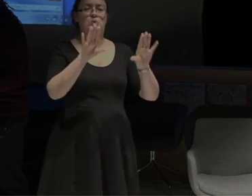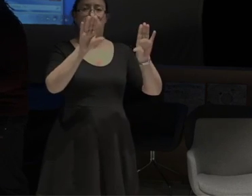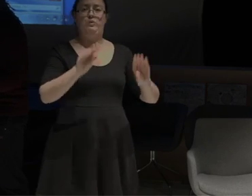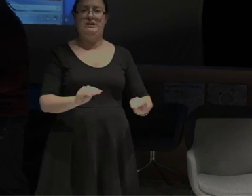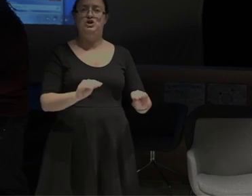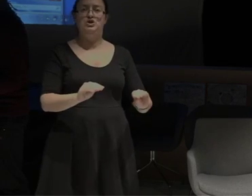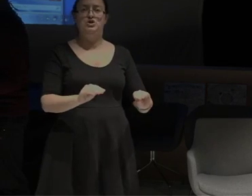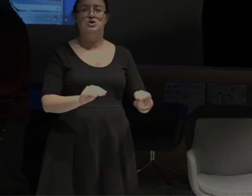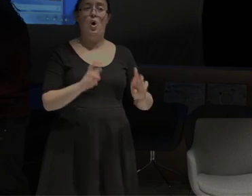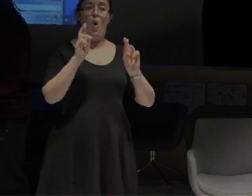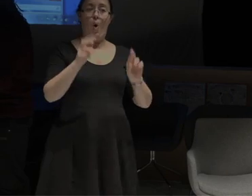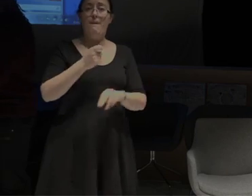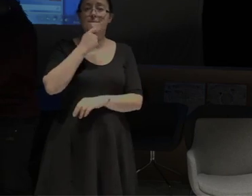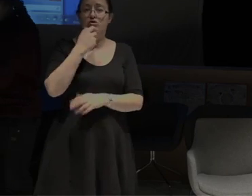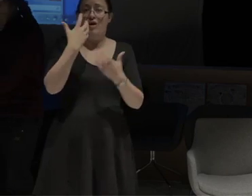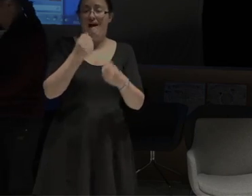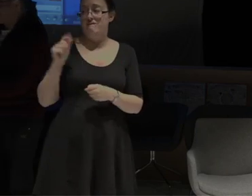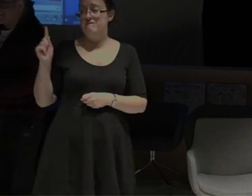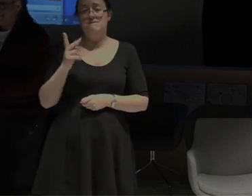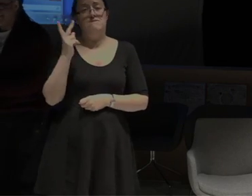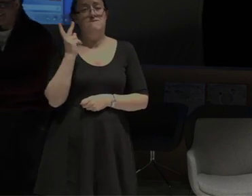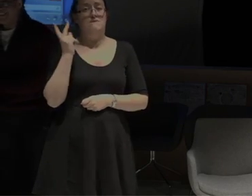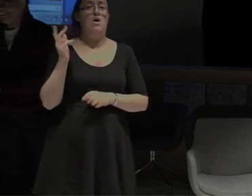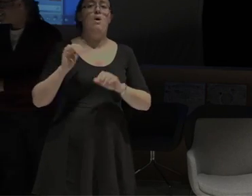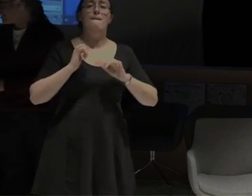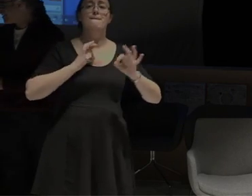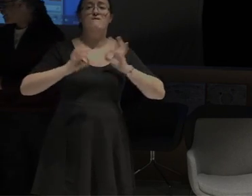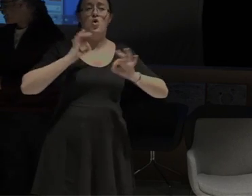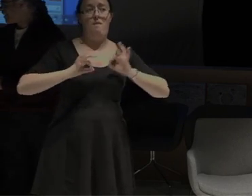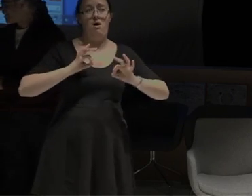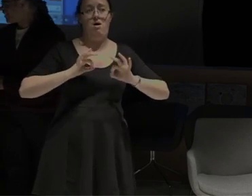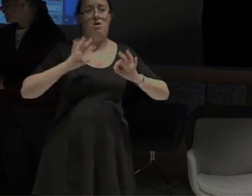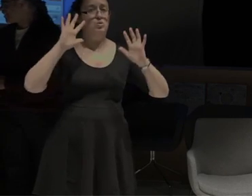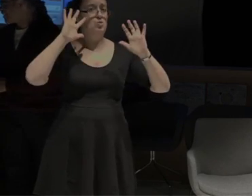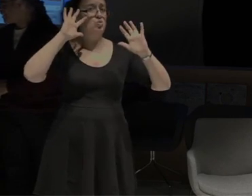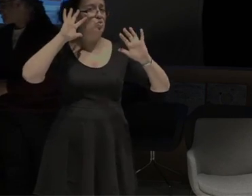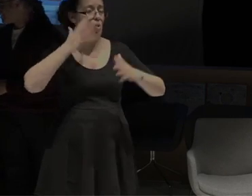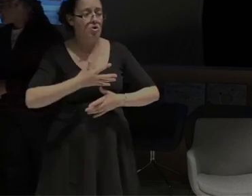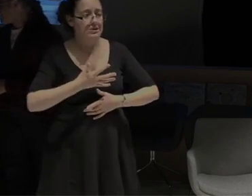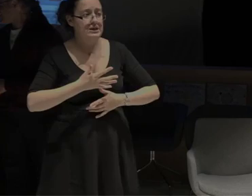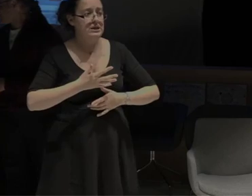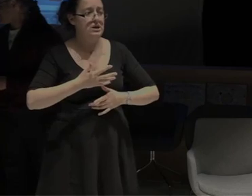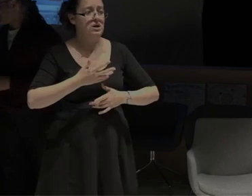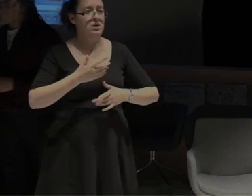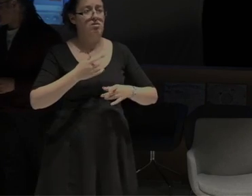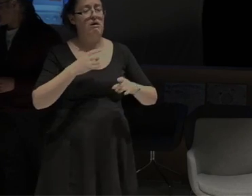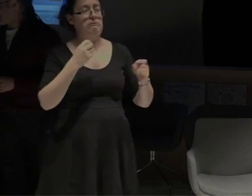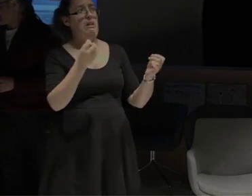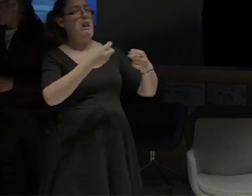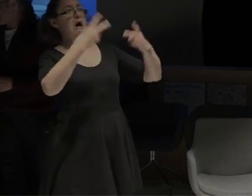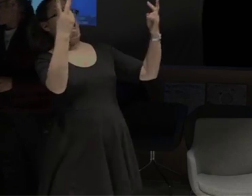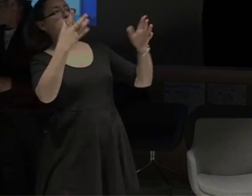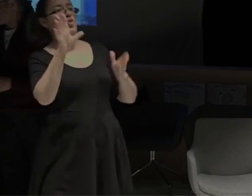So I'm hoping that they're mic'd up. These two are performers, okay? So you don't have to worry too much that they might be fazed by the bright lights